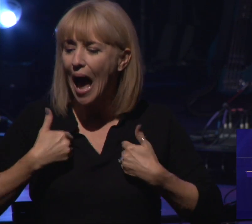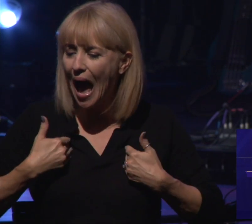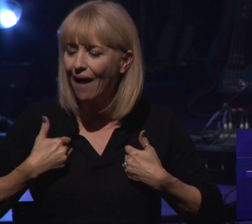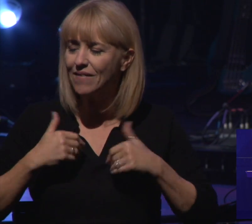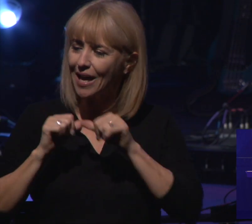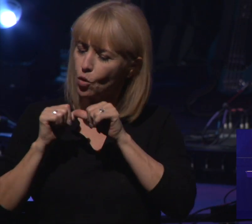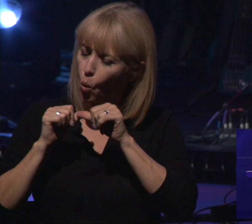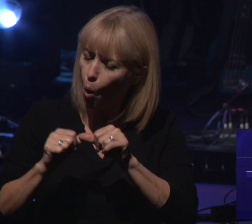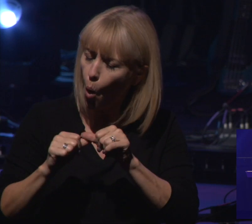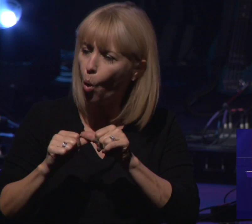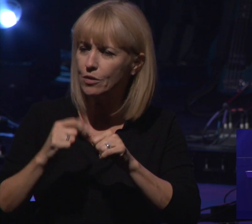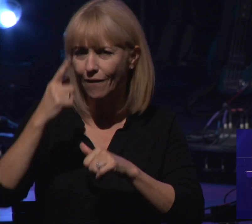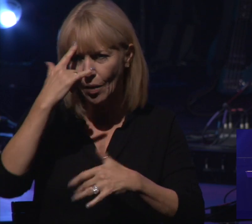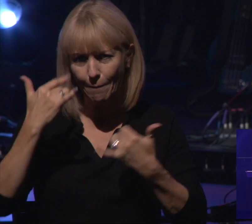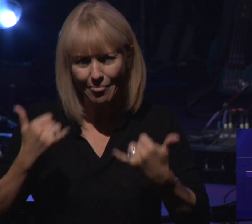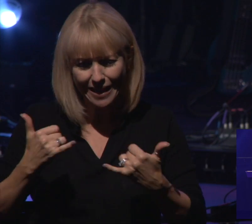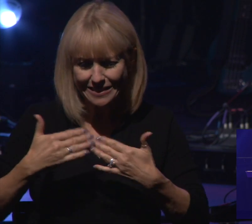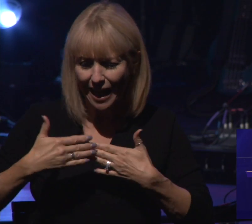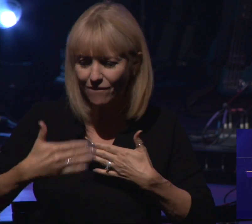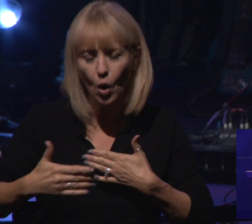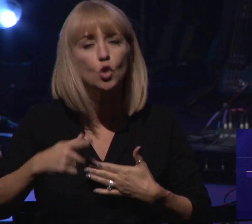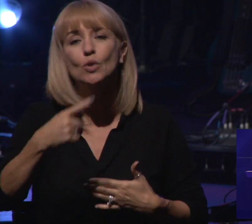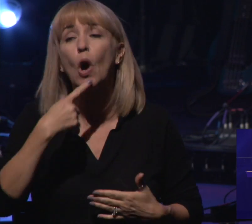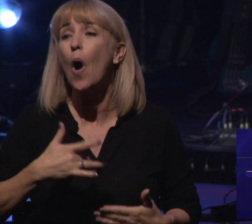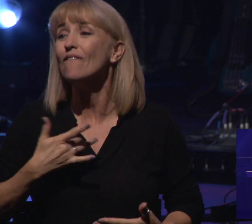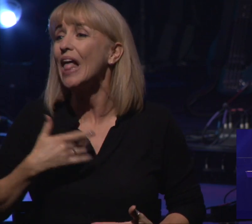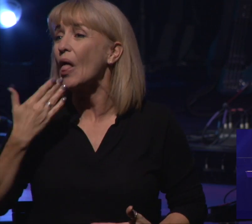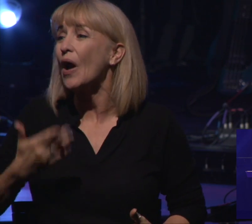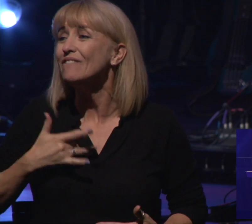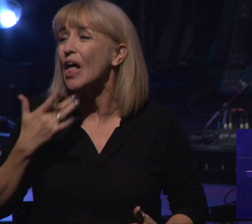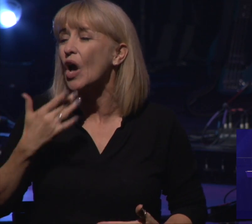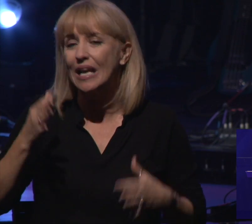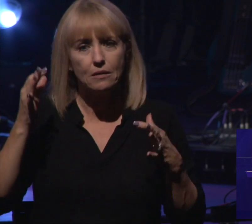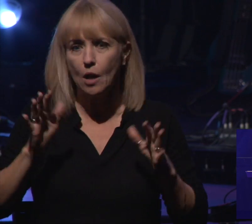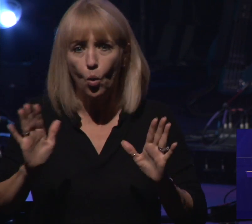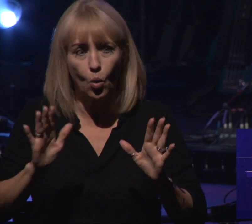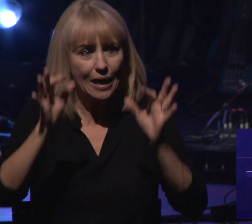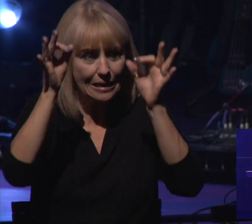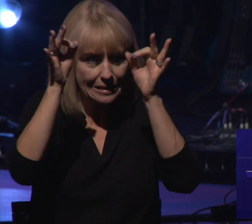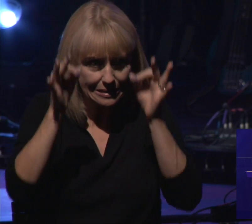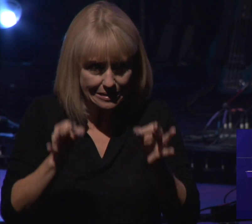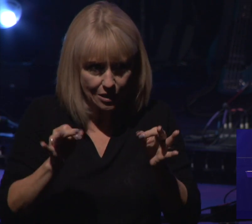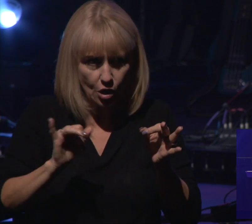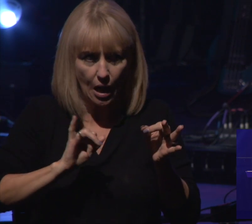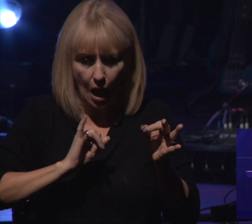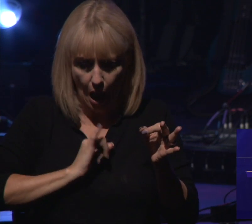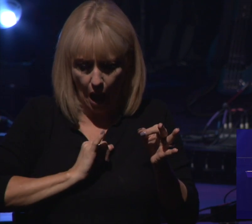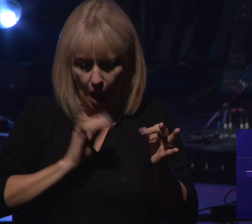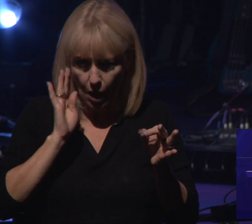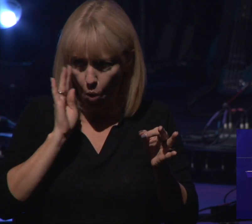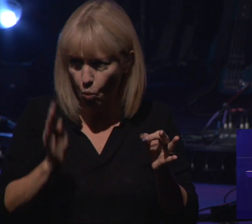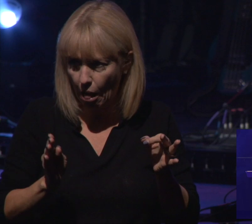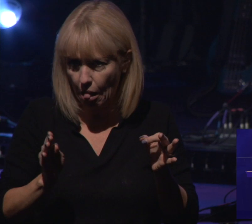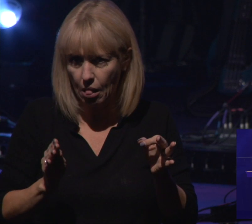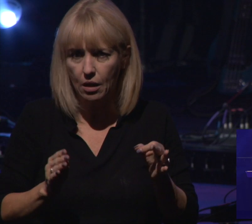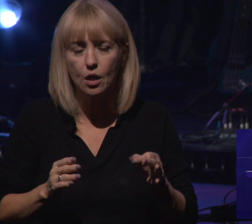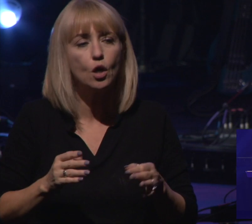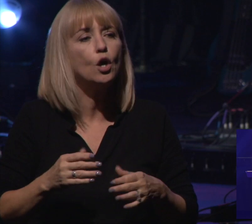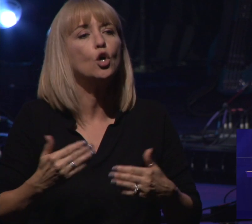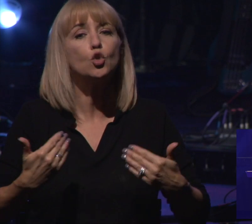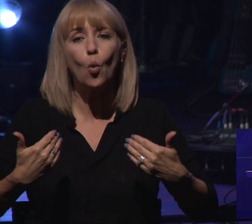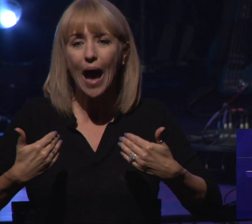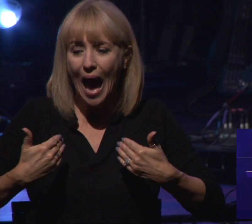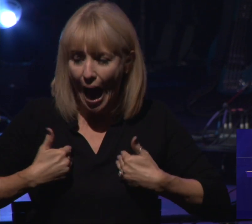to have and to hold from this day forward. So it's a decision. It's no longer, oh, I feel good, I feel excited, but saying, I will do